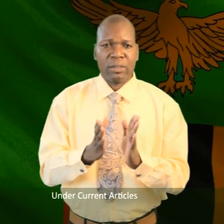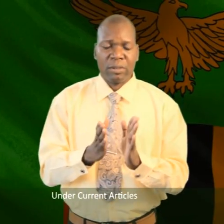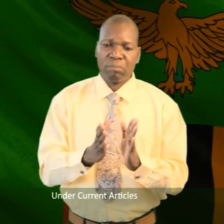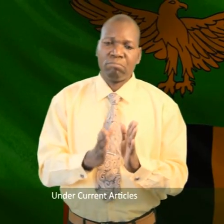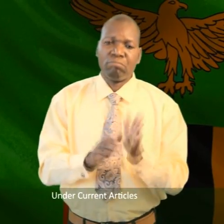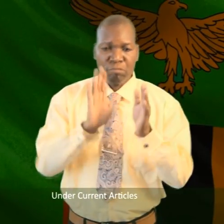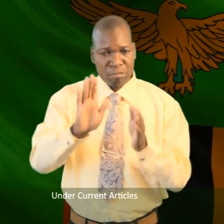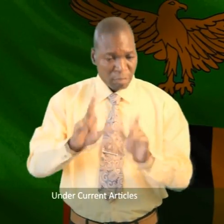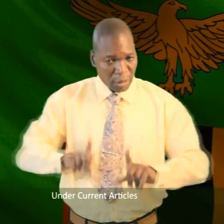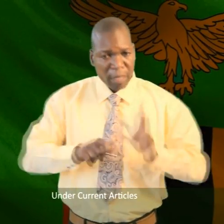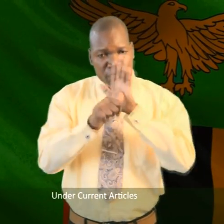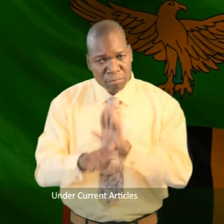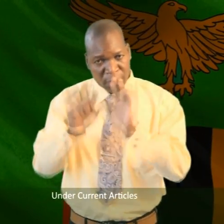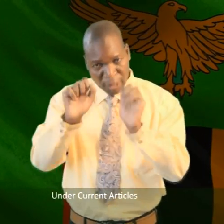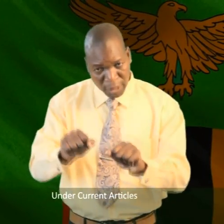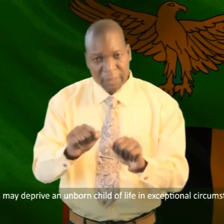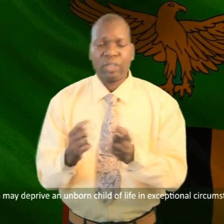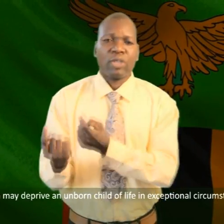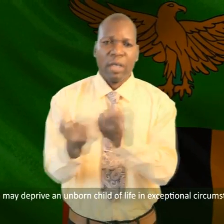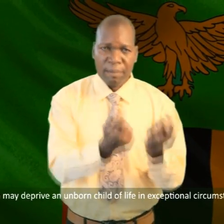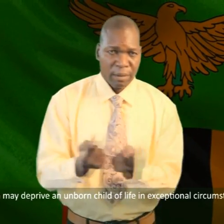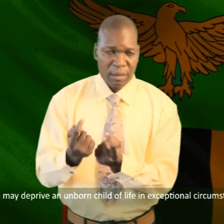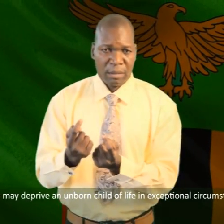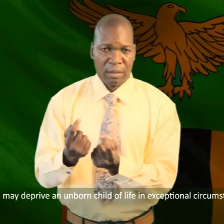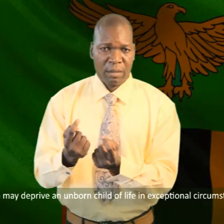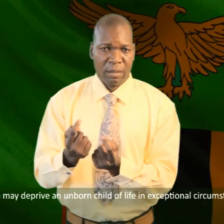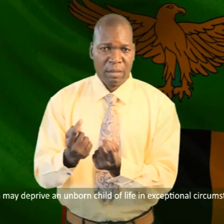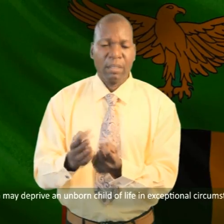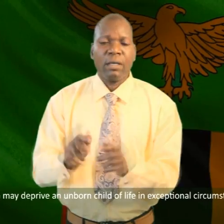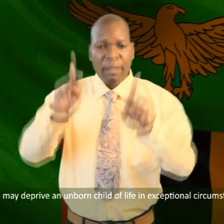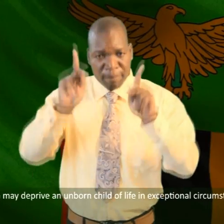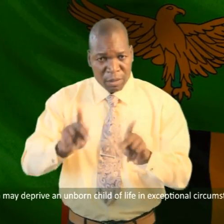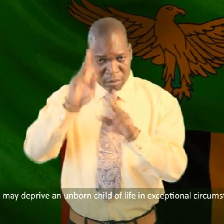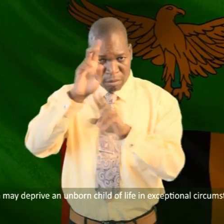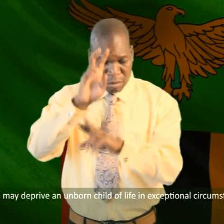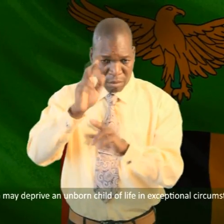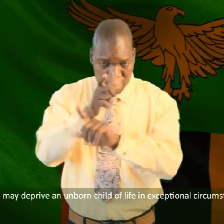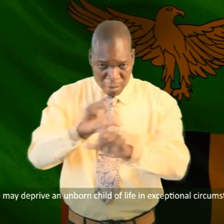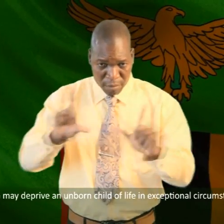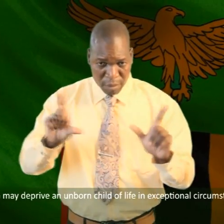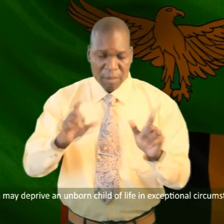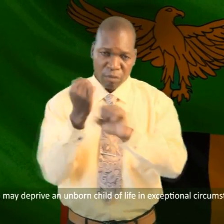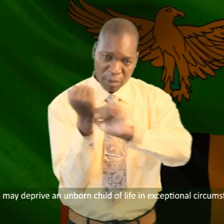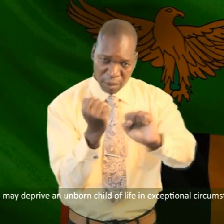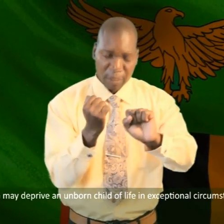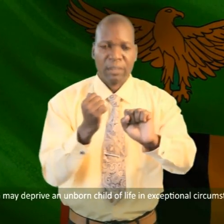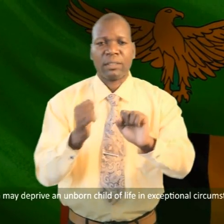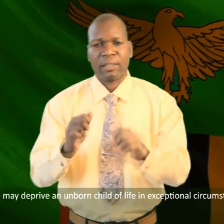current articles, 12, subsection 2, a person may deprive an unborn child of life